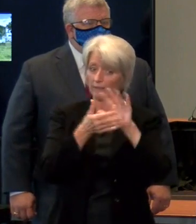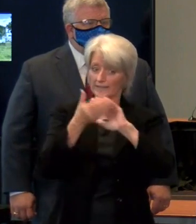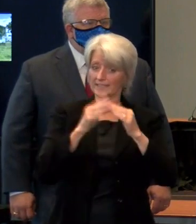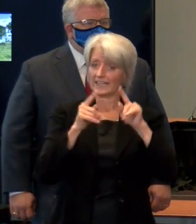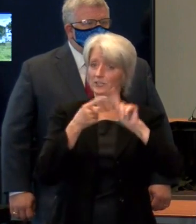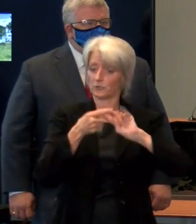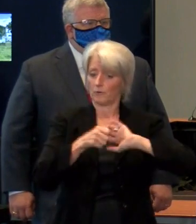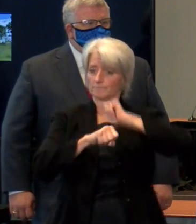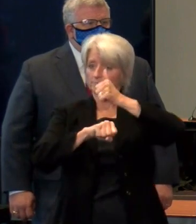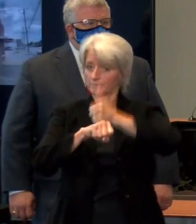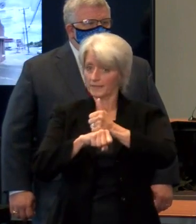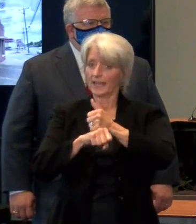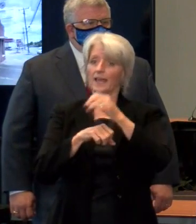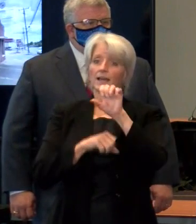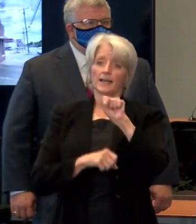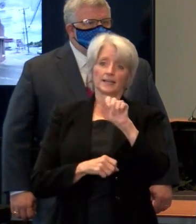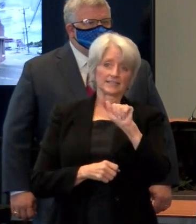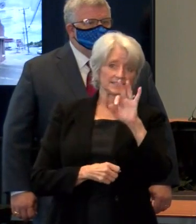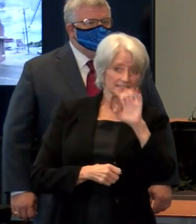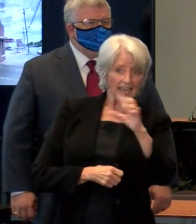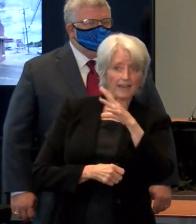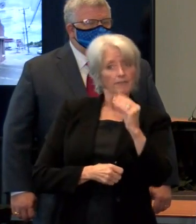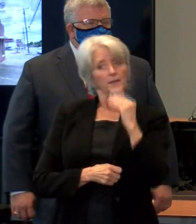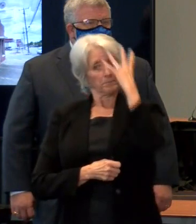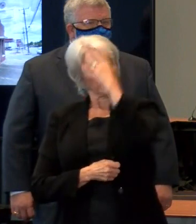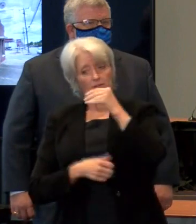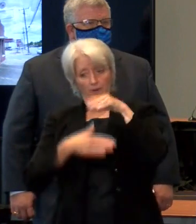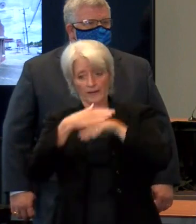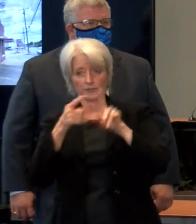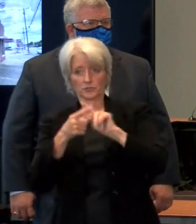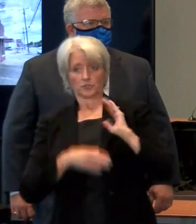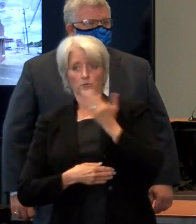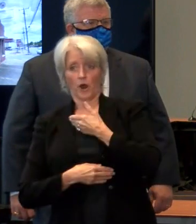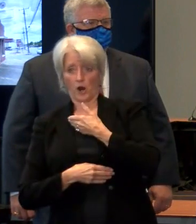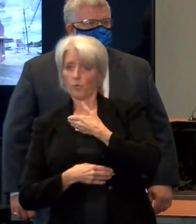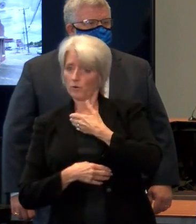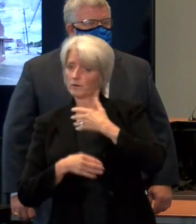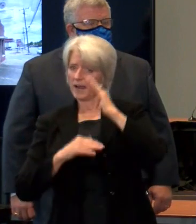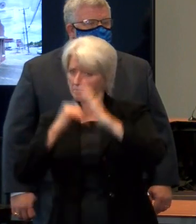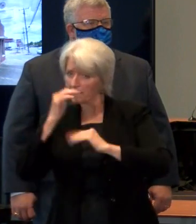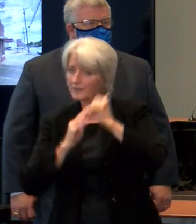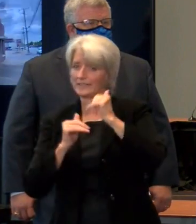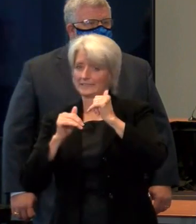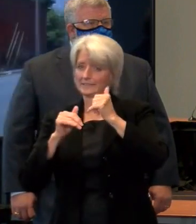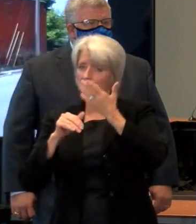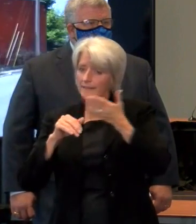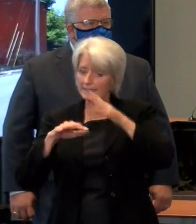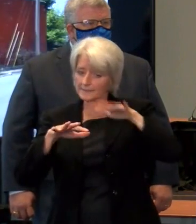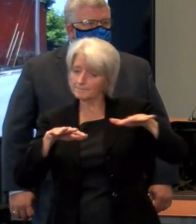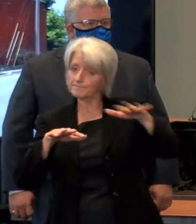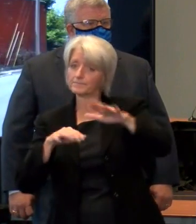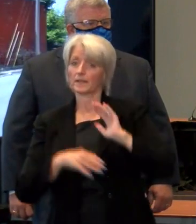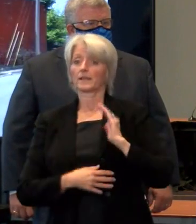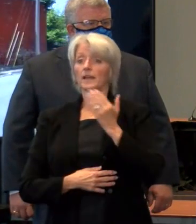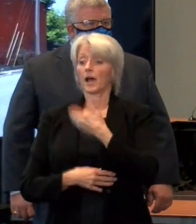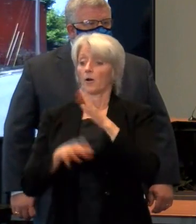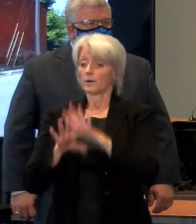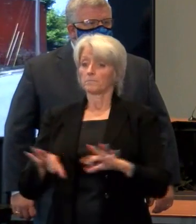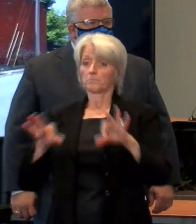attractive entrance to these facilities. Our most significant plans for UA Little Rock